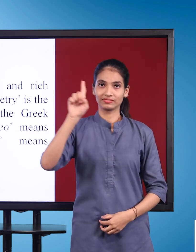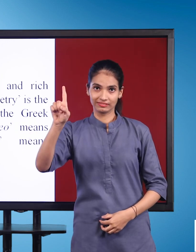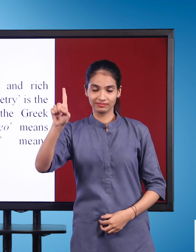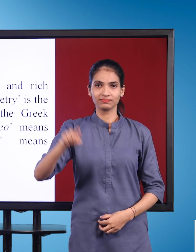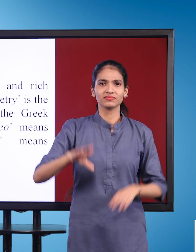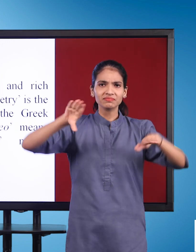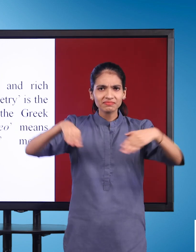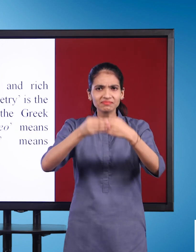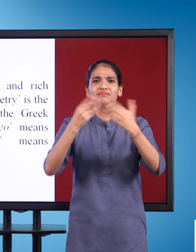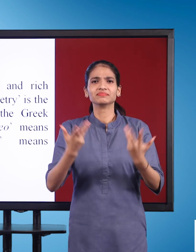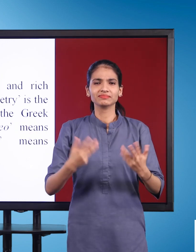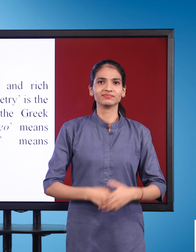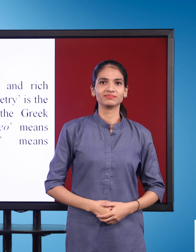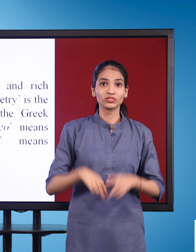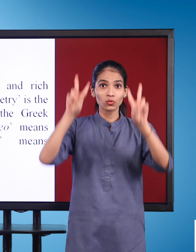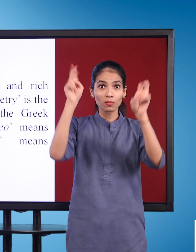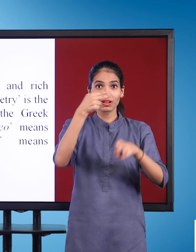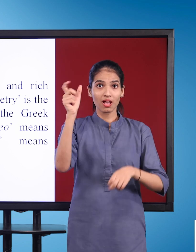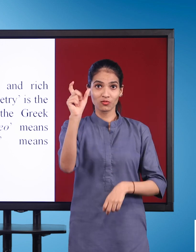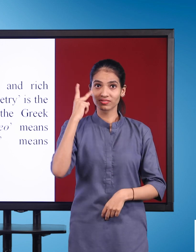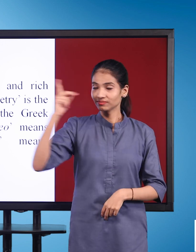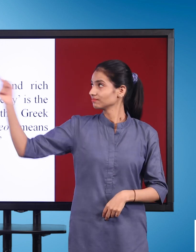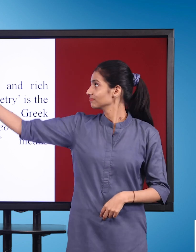4.1 Introduction.